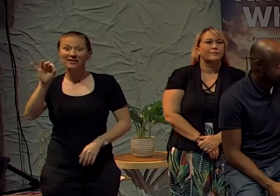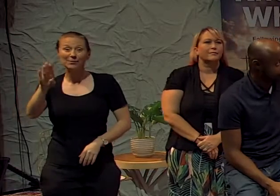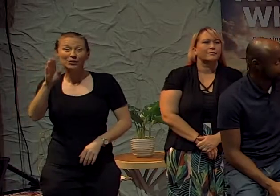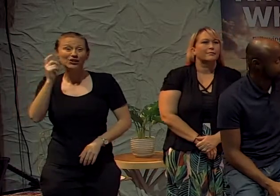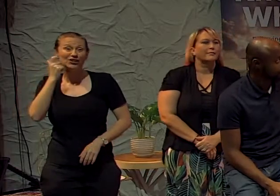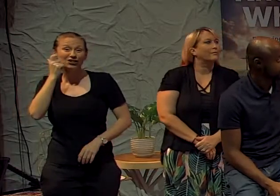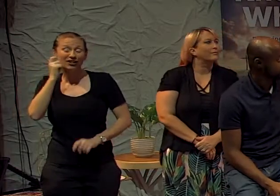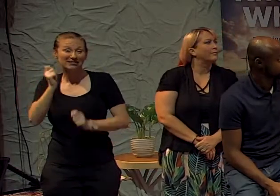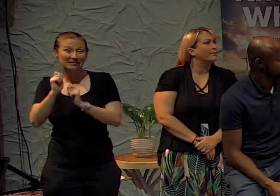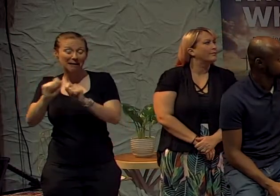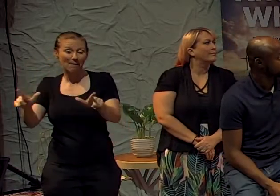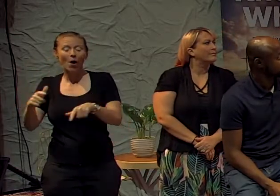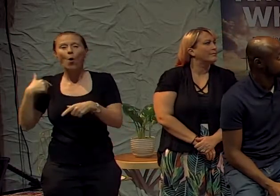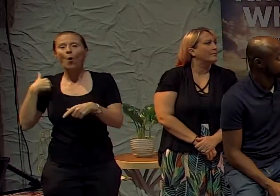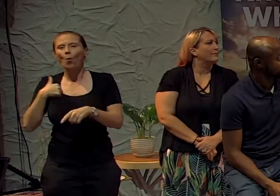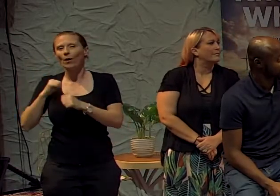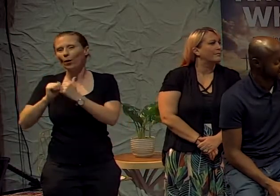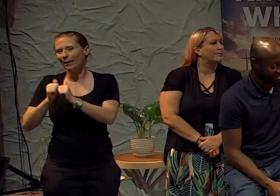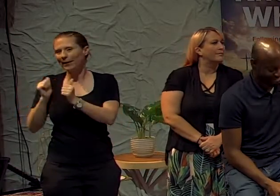that's who we're competing with.